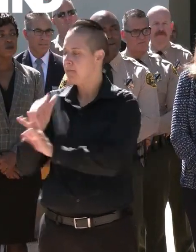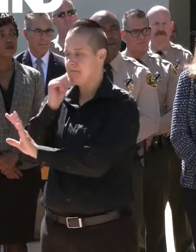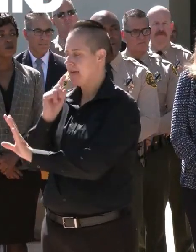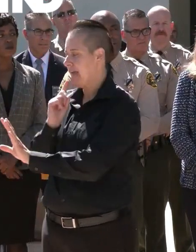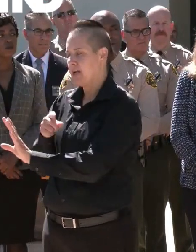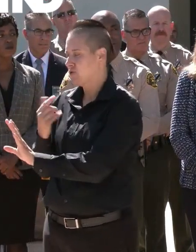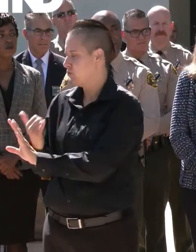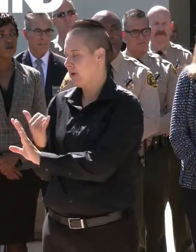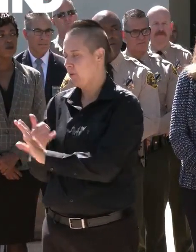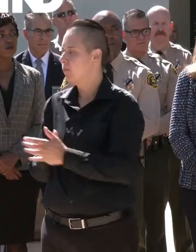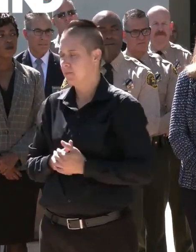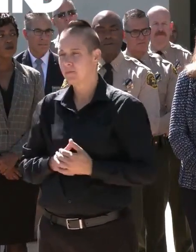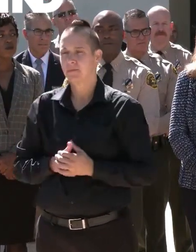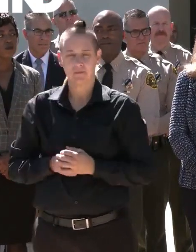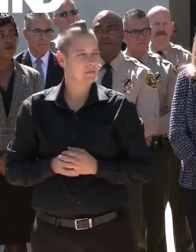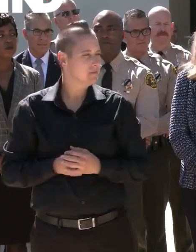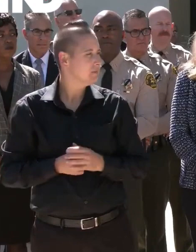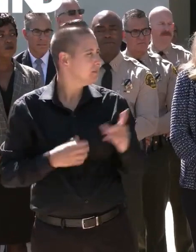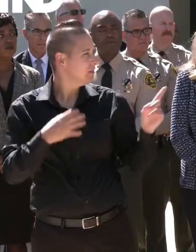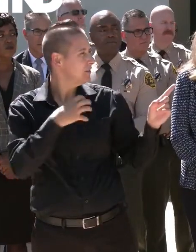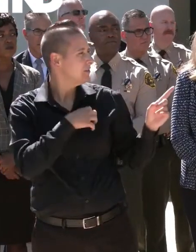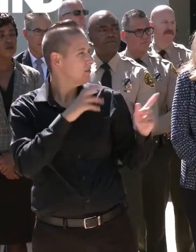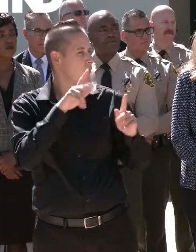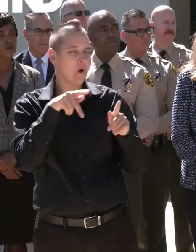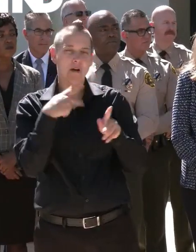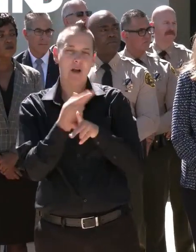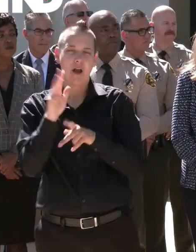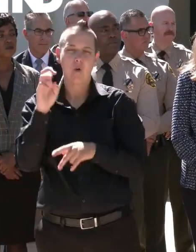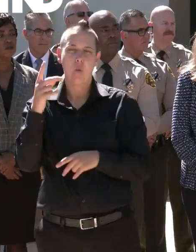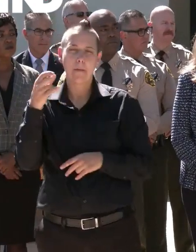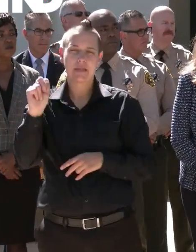not going to answer that at this point. Thank you.